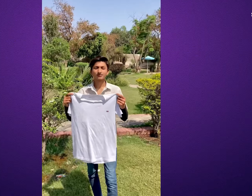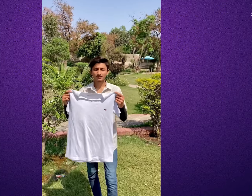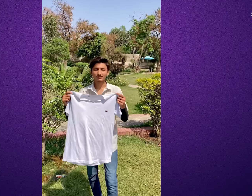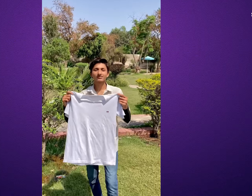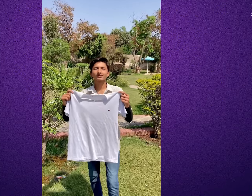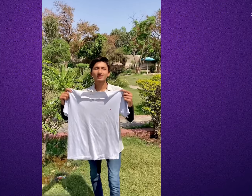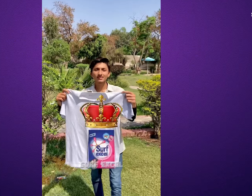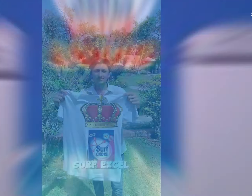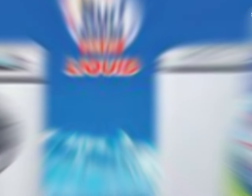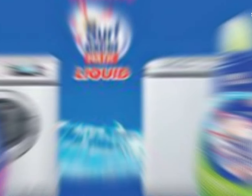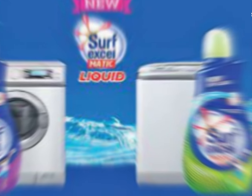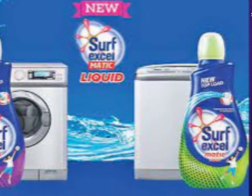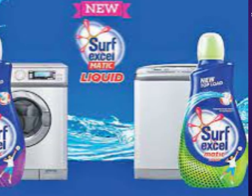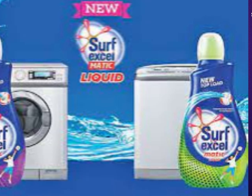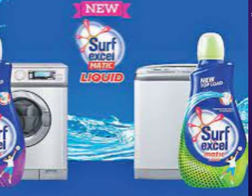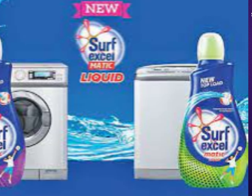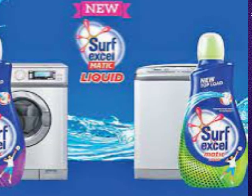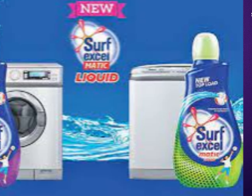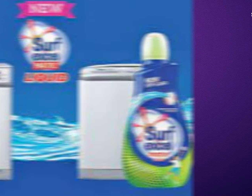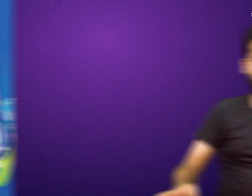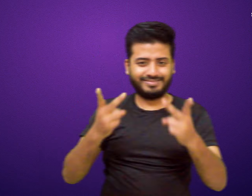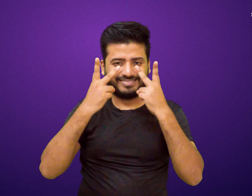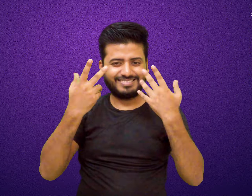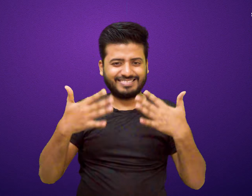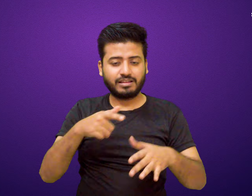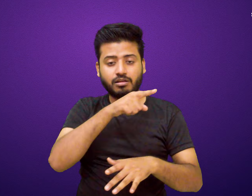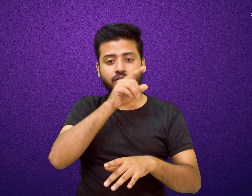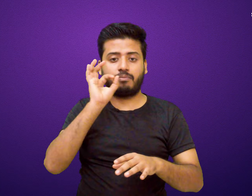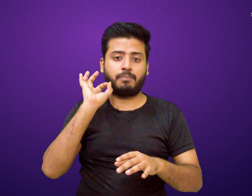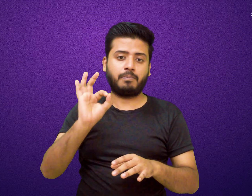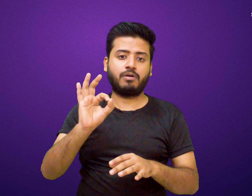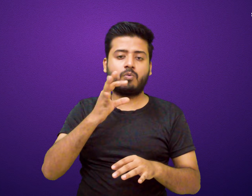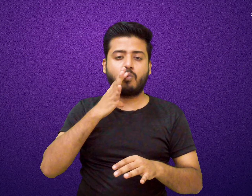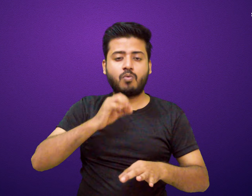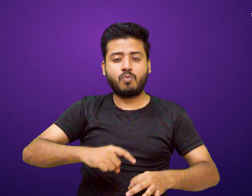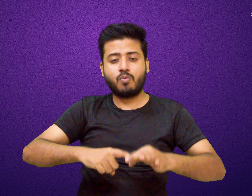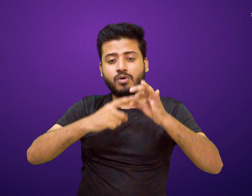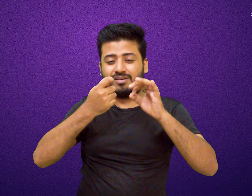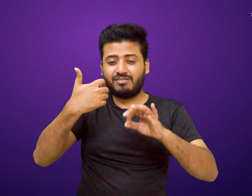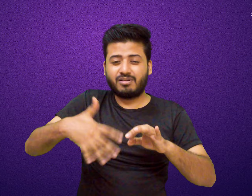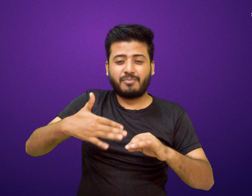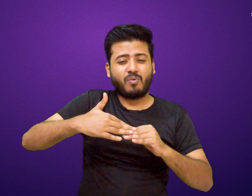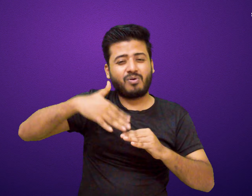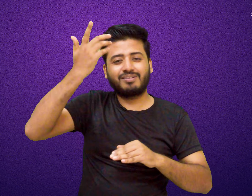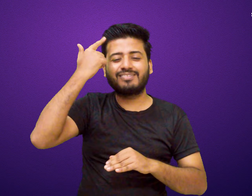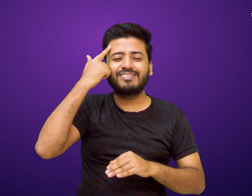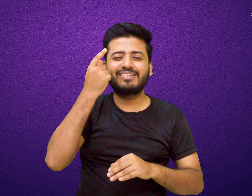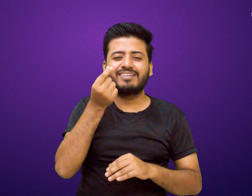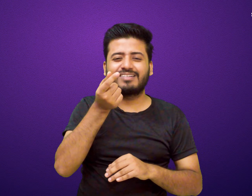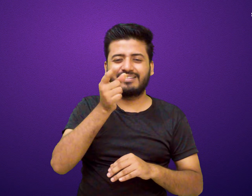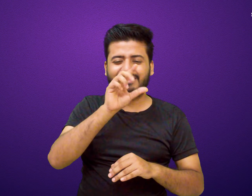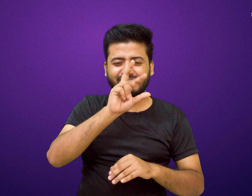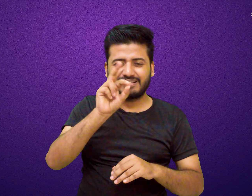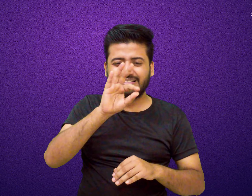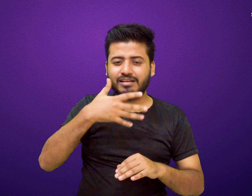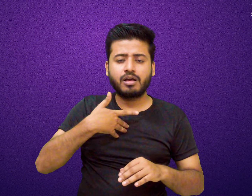for specific fabric care: if you want to avoid potential color fading or damage from very powerful detergents, these alternatives offer